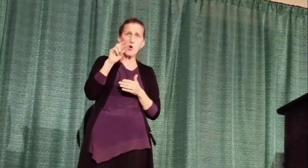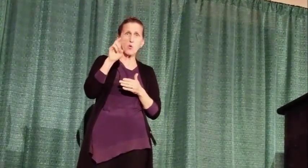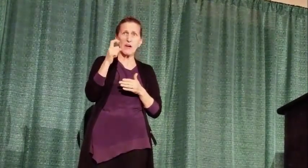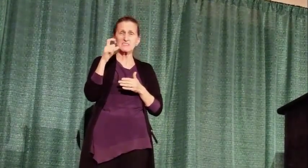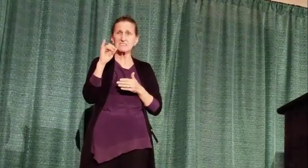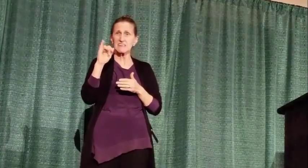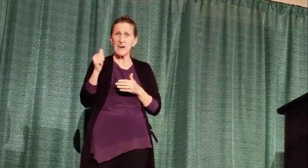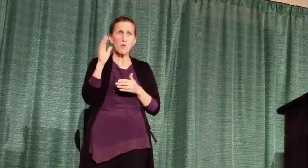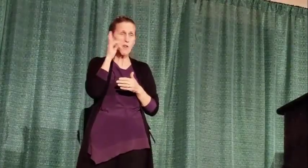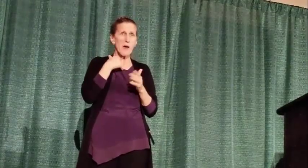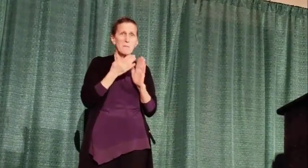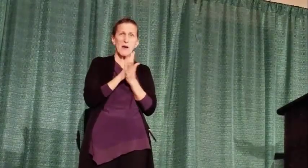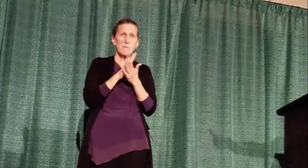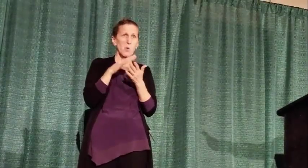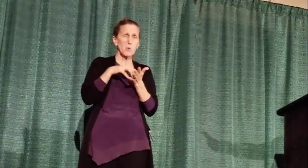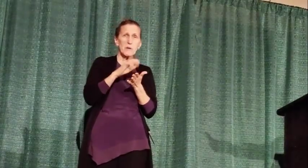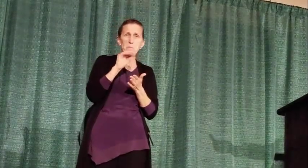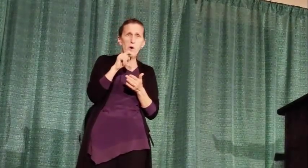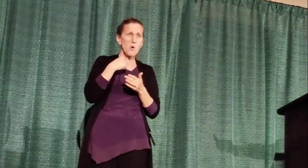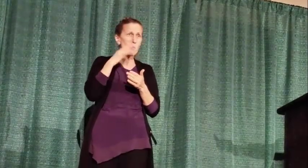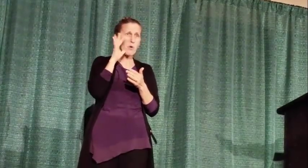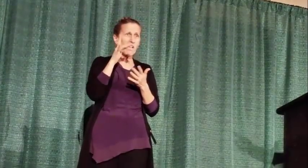Would I shrink away to nothing? What would happen?